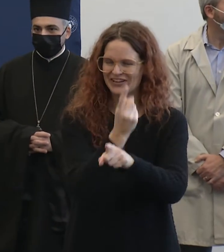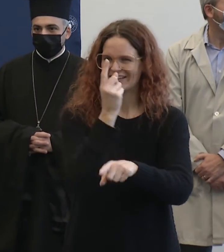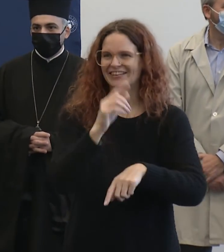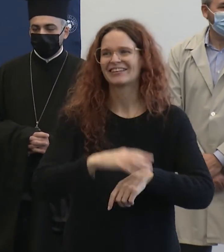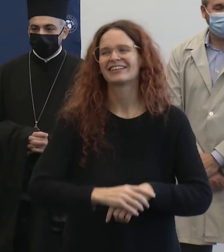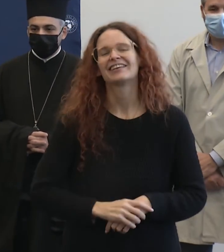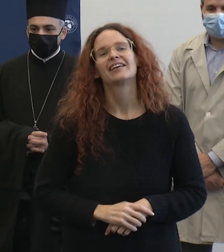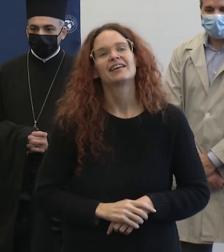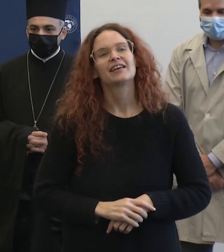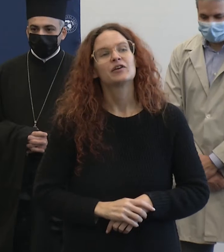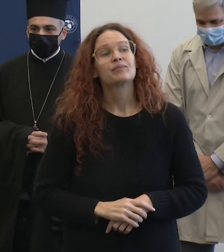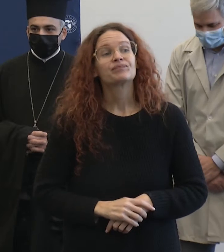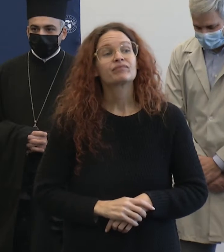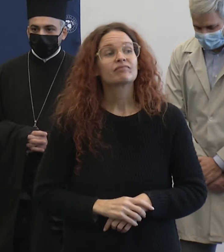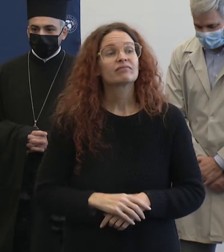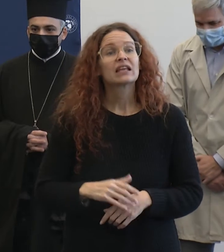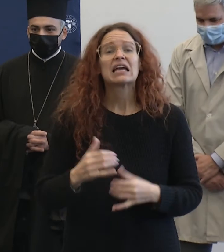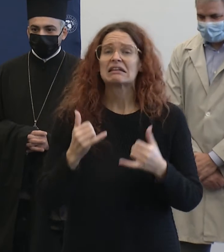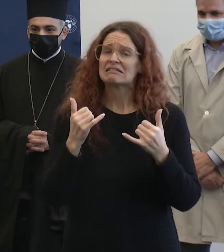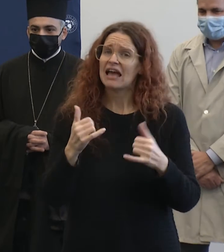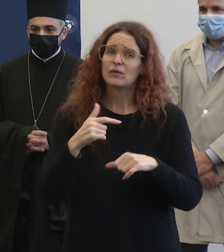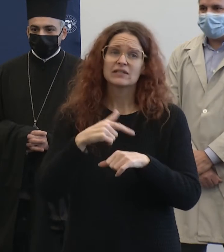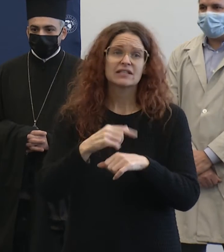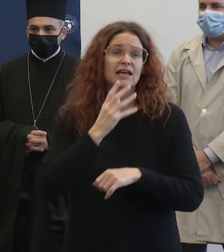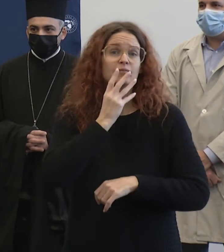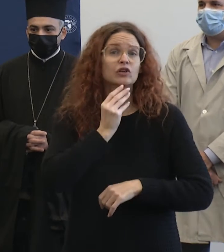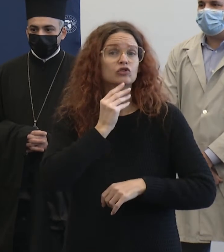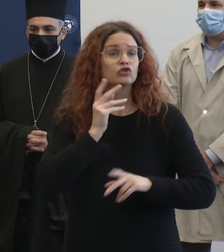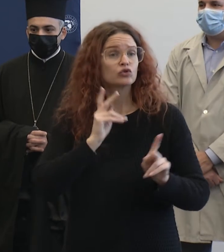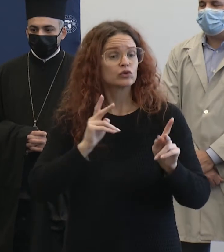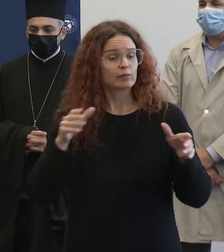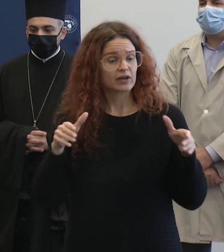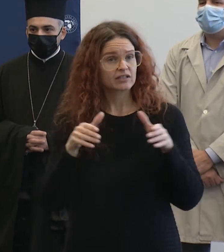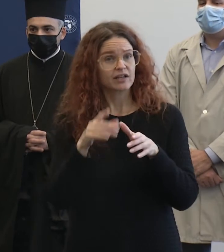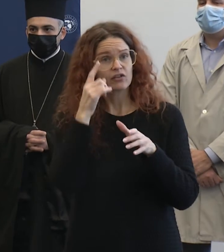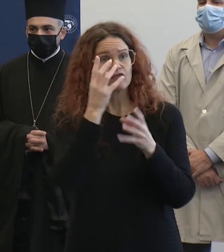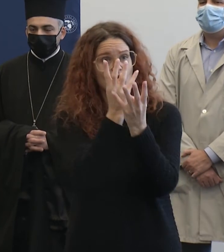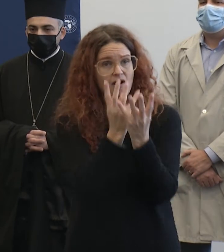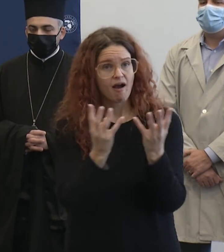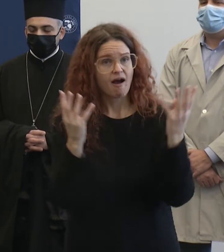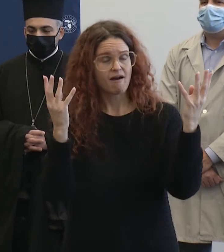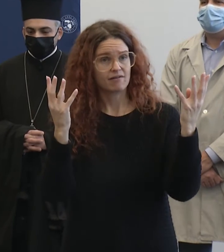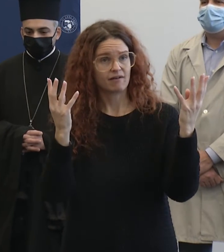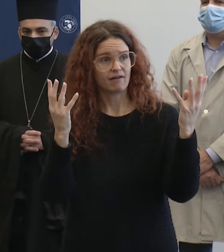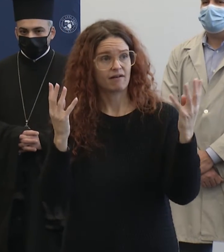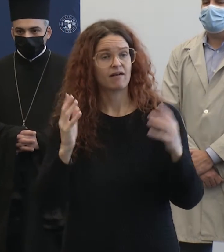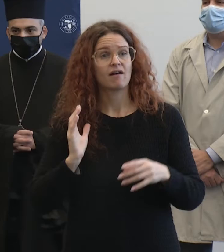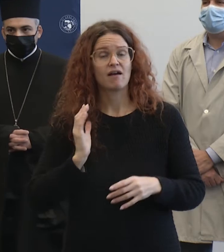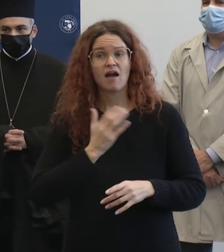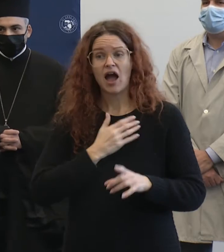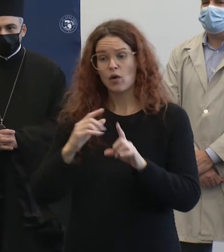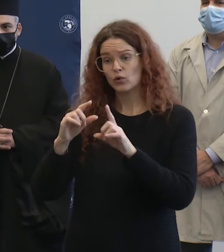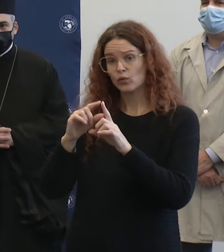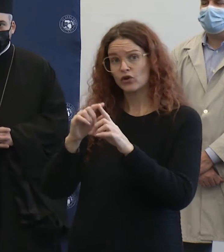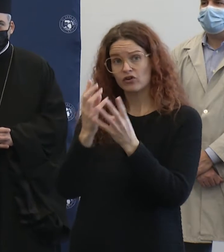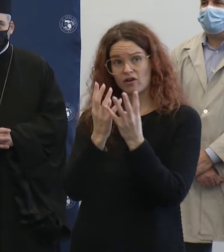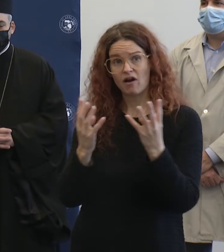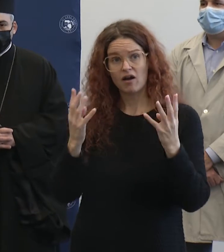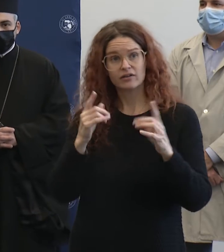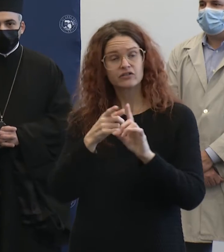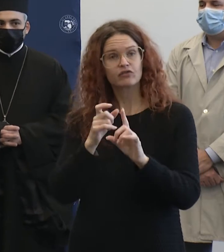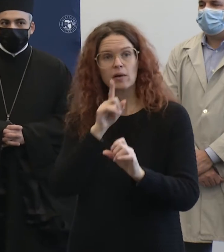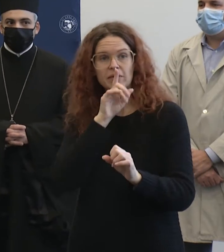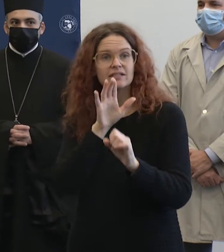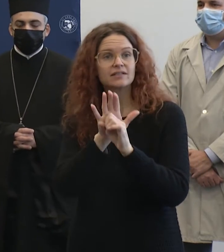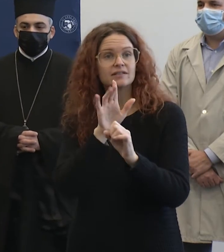And I'll say that this is the time that the Jewish people gather for Hanukkah. The word actually comes from